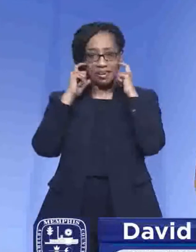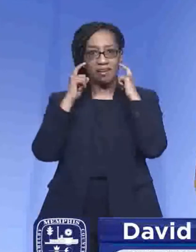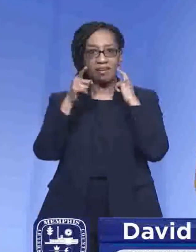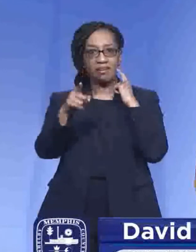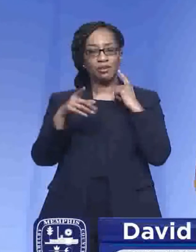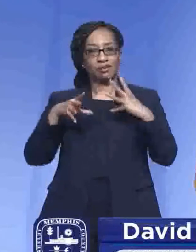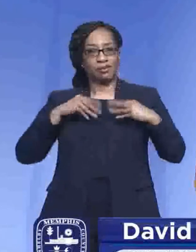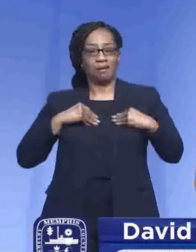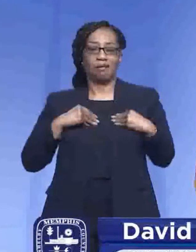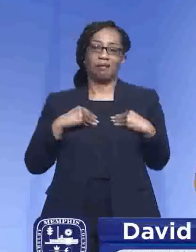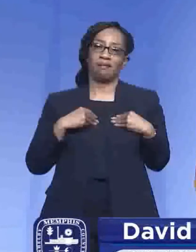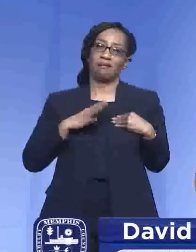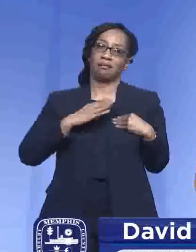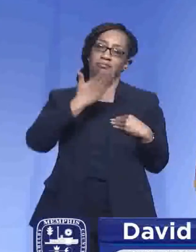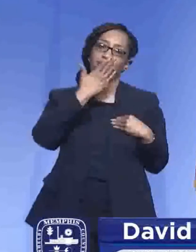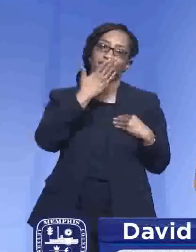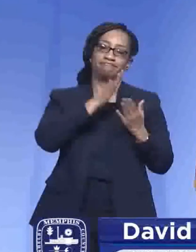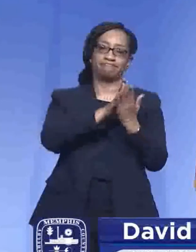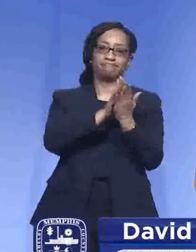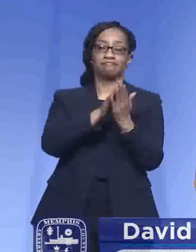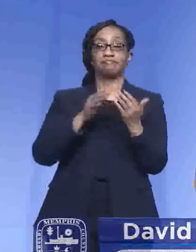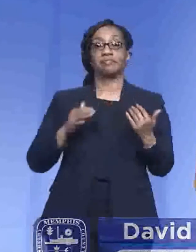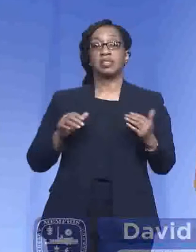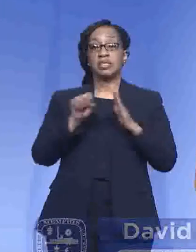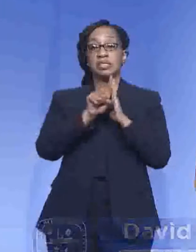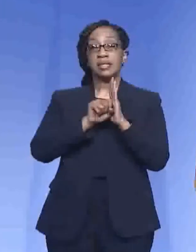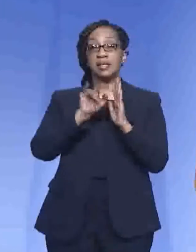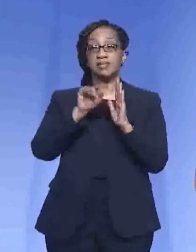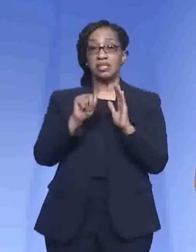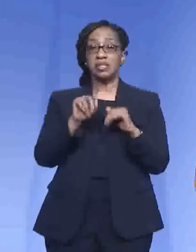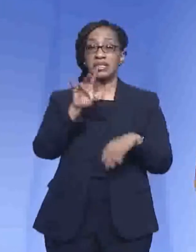other important numbers for the state of Tennessee,